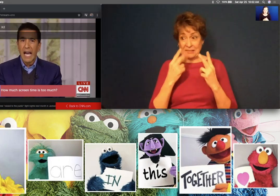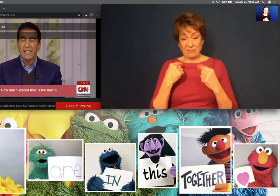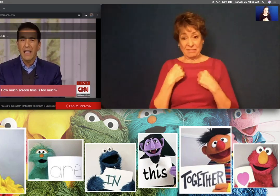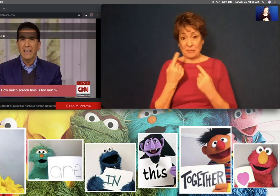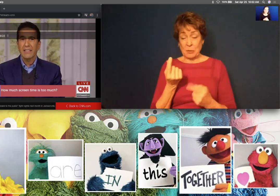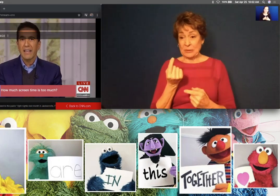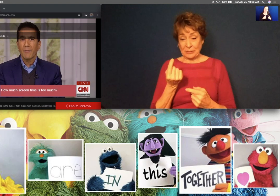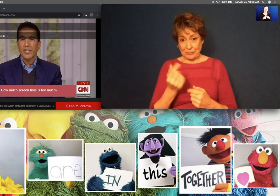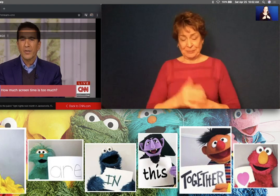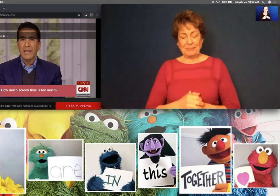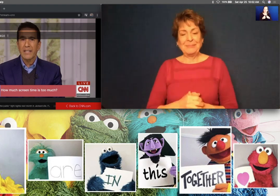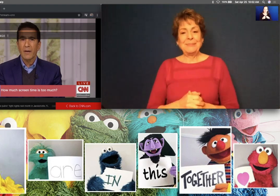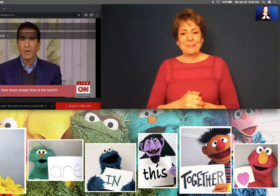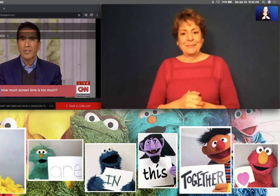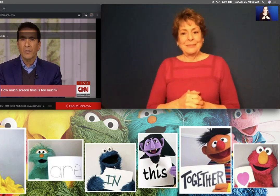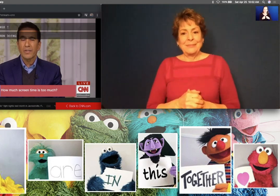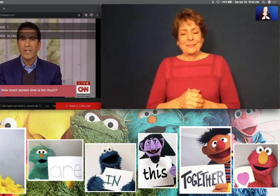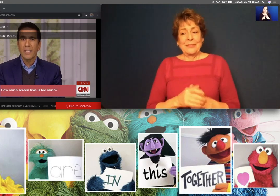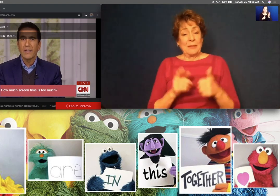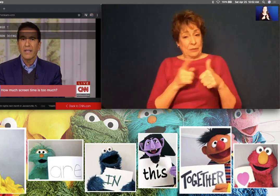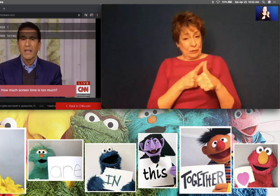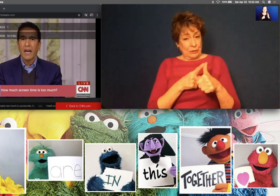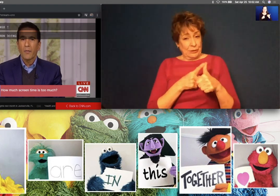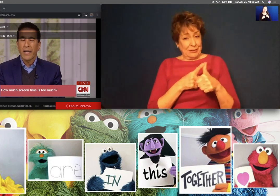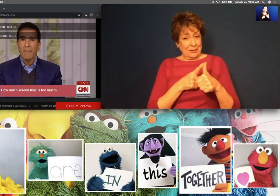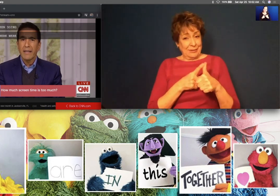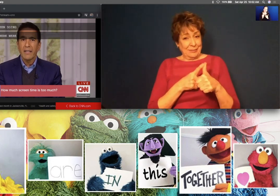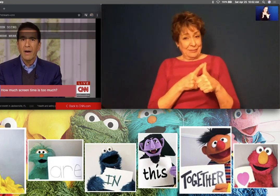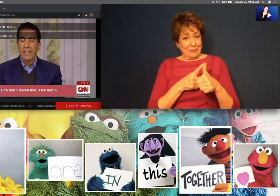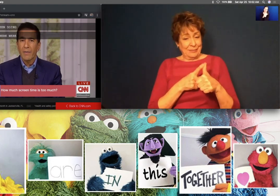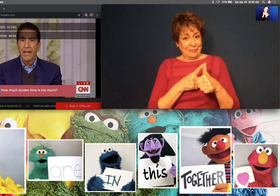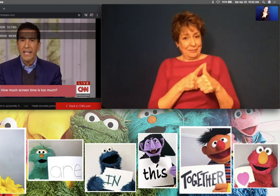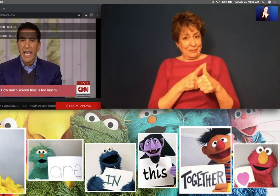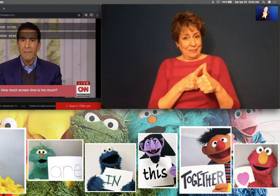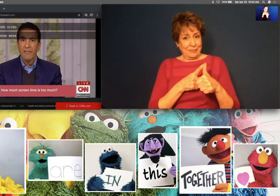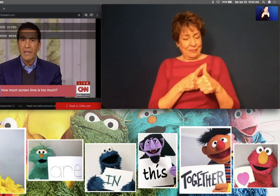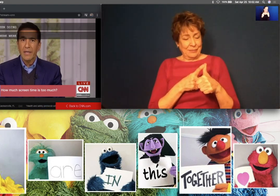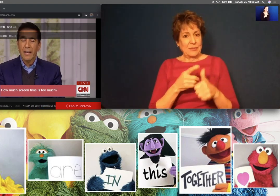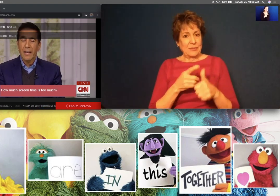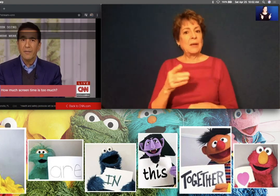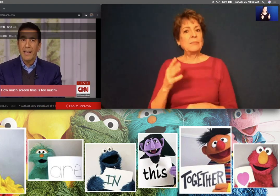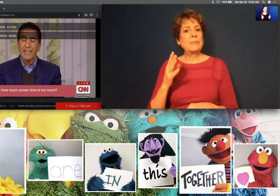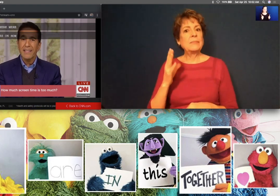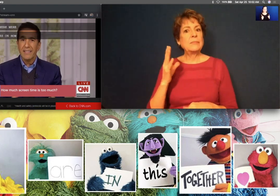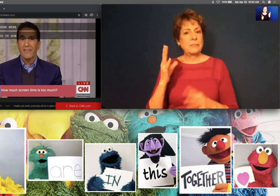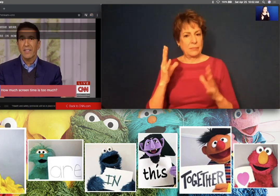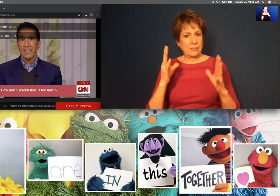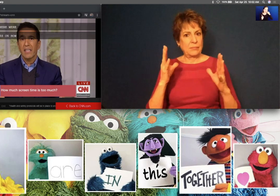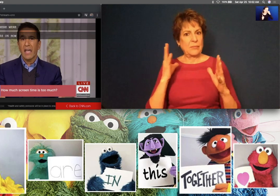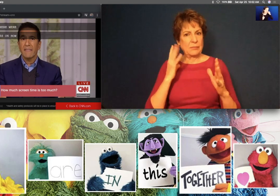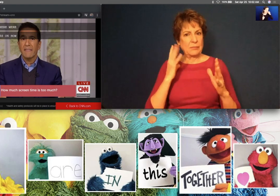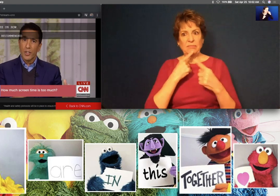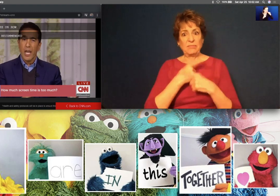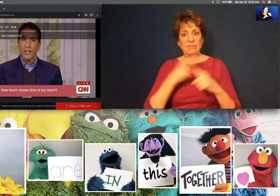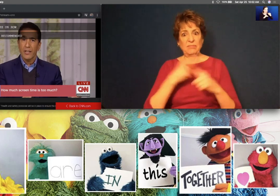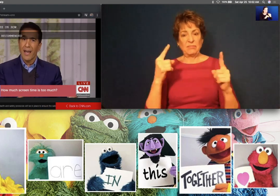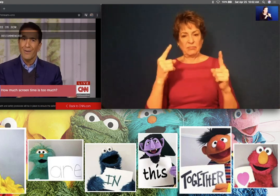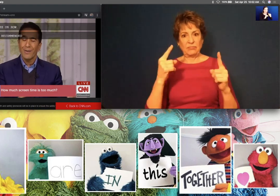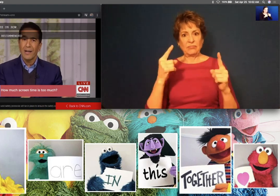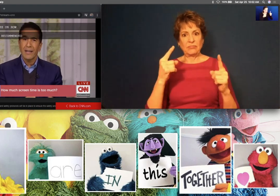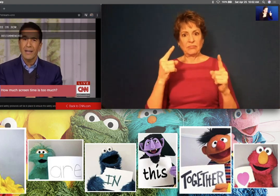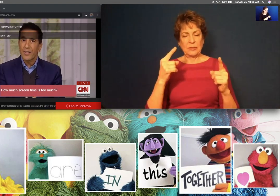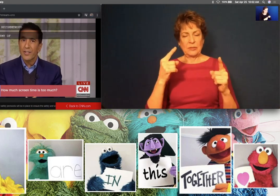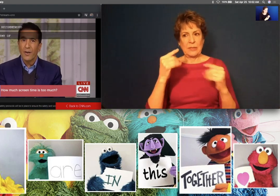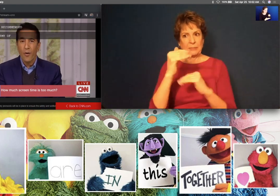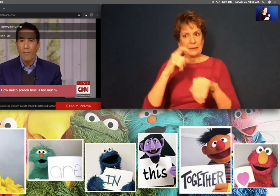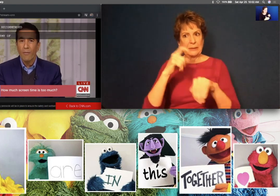first of all, there were some significant guidelines on how much screen time was recommended by the American Academy of Pediatrics, but I